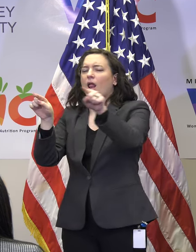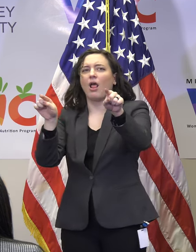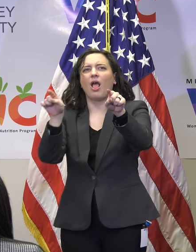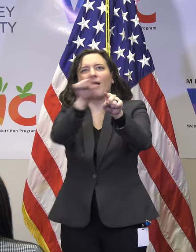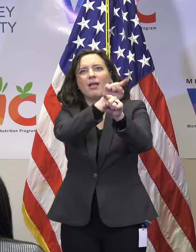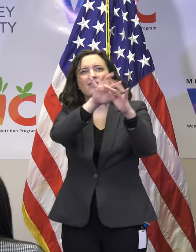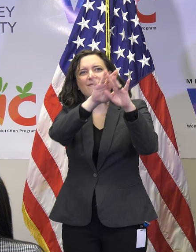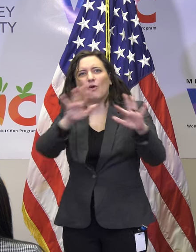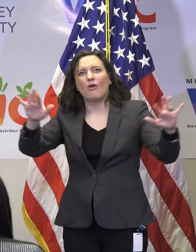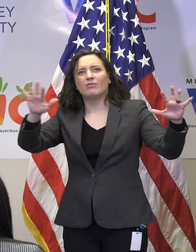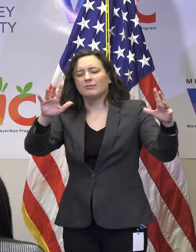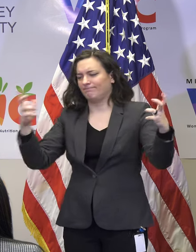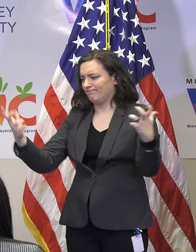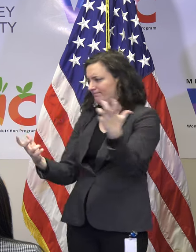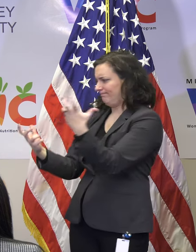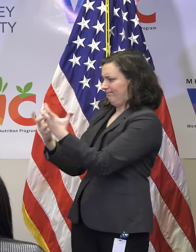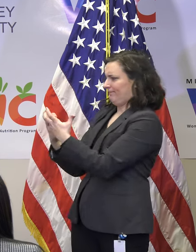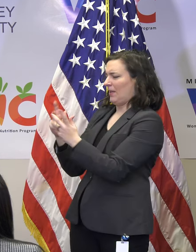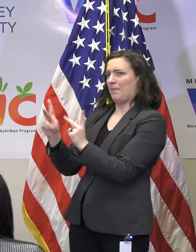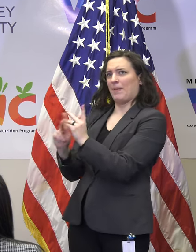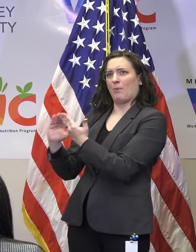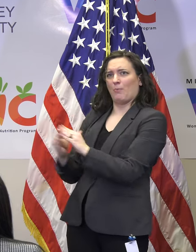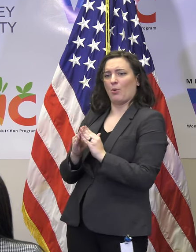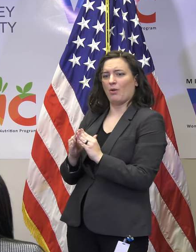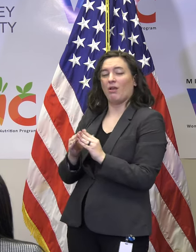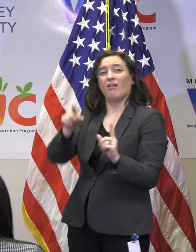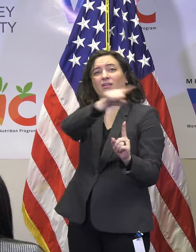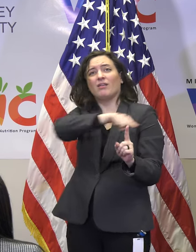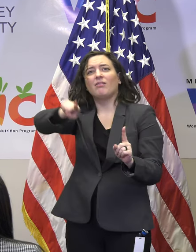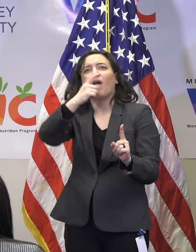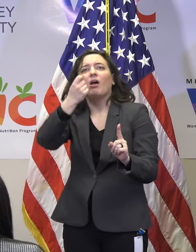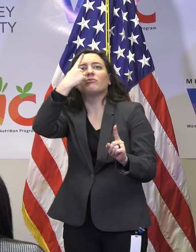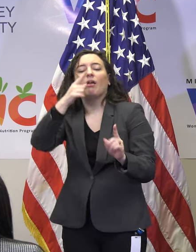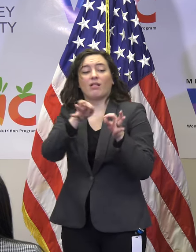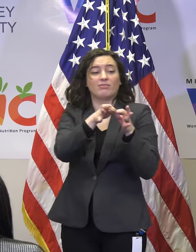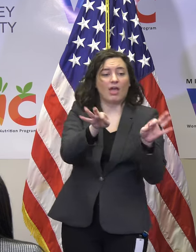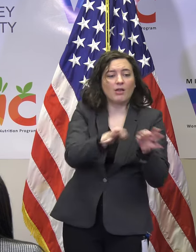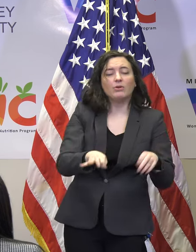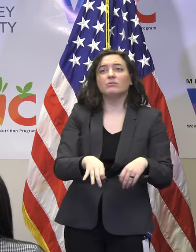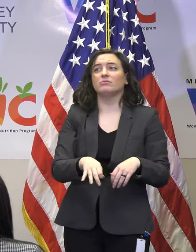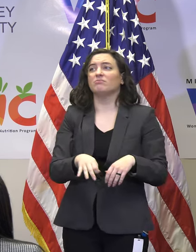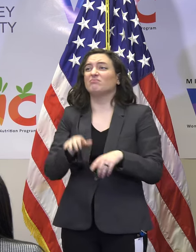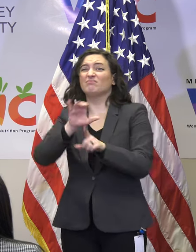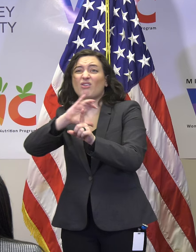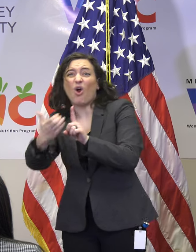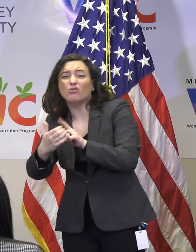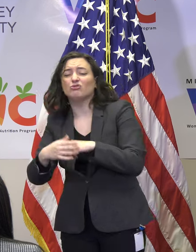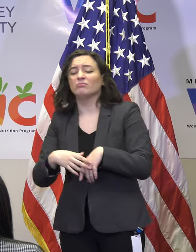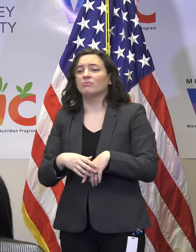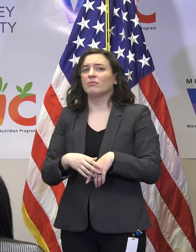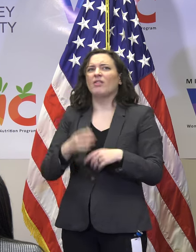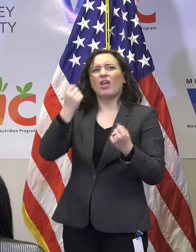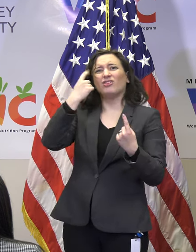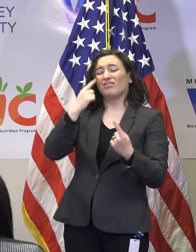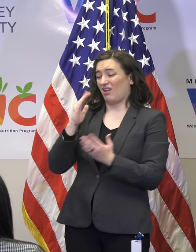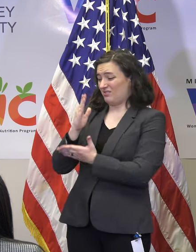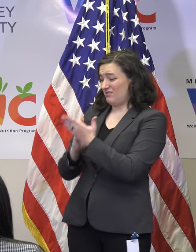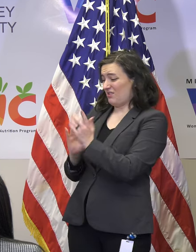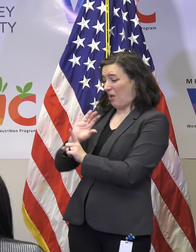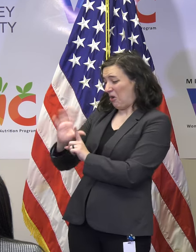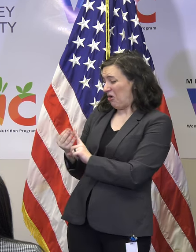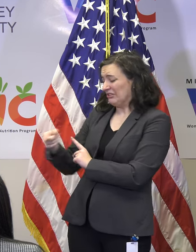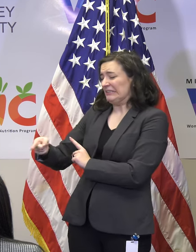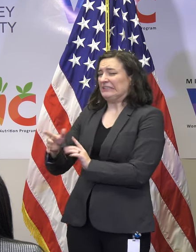county, who understand the language, who understand the culture, who understand perhaps the reticence of coming into a facility like this.